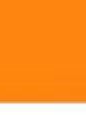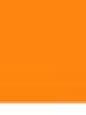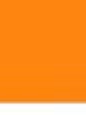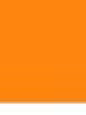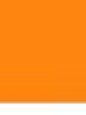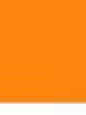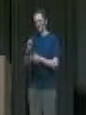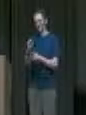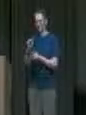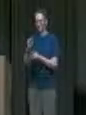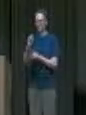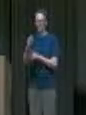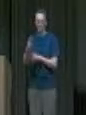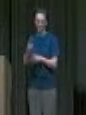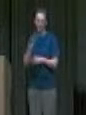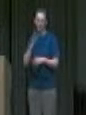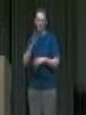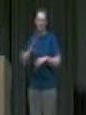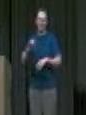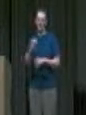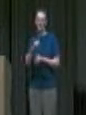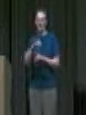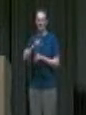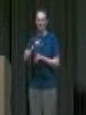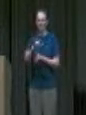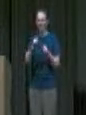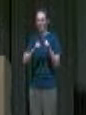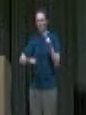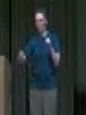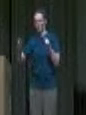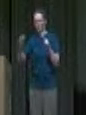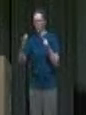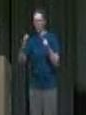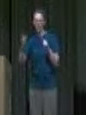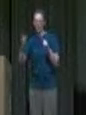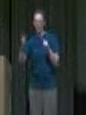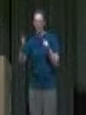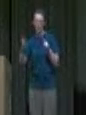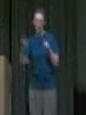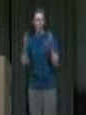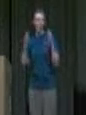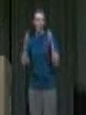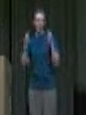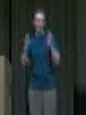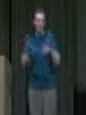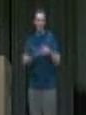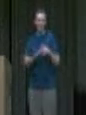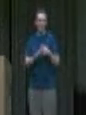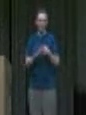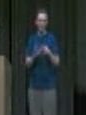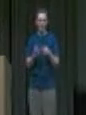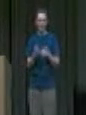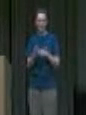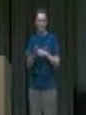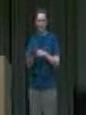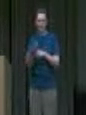to be approximately April through November. And so we're hoping to begin next